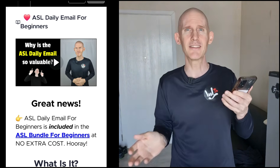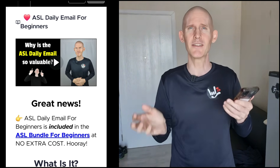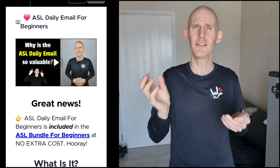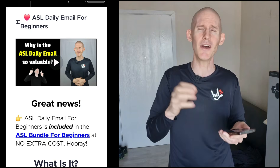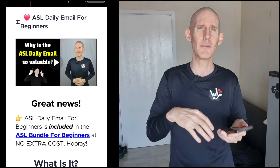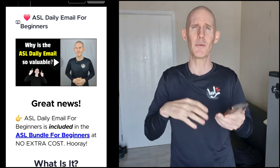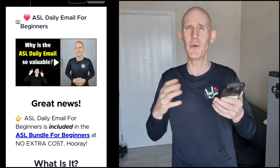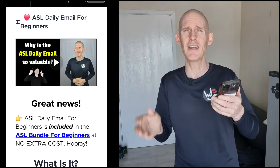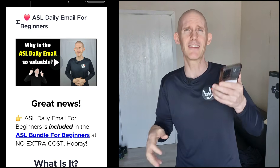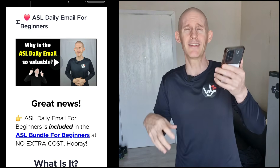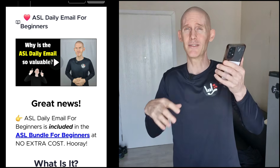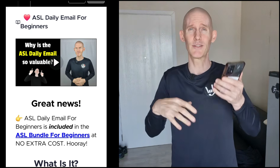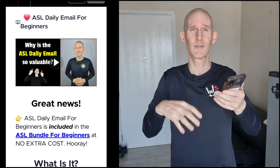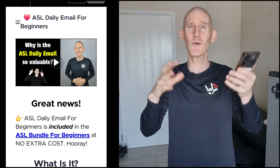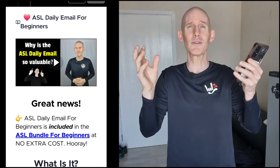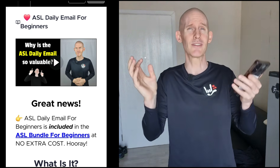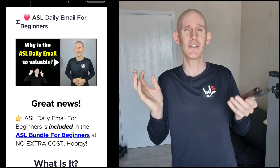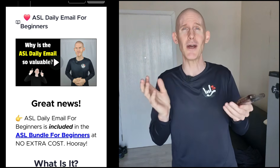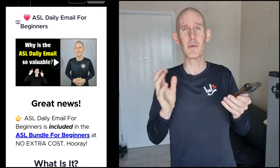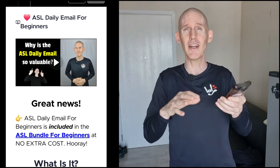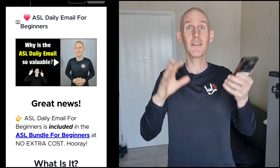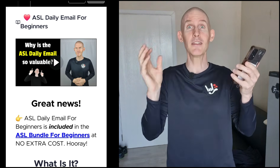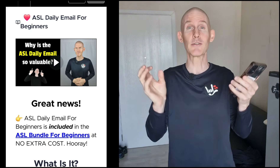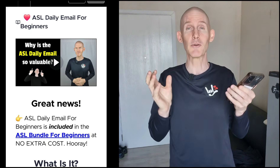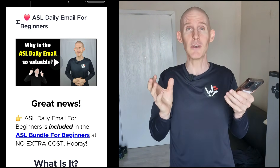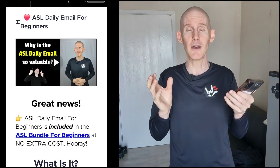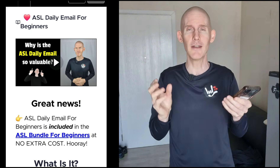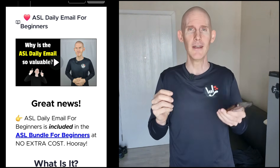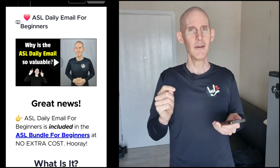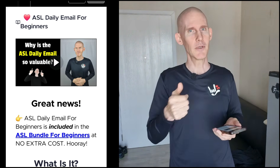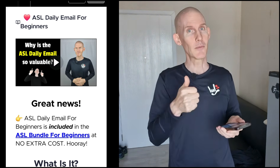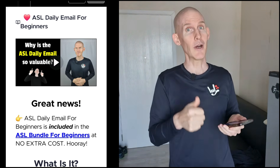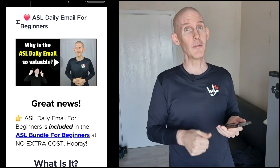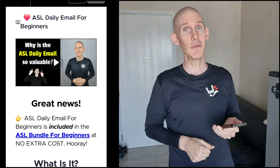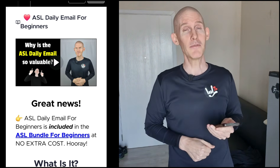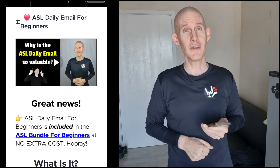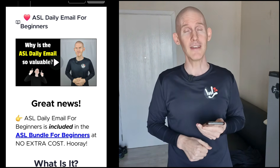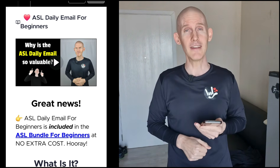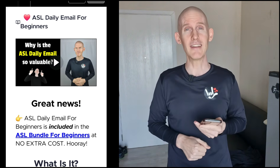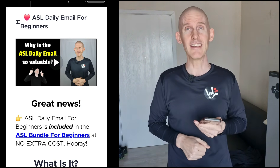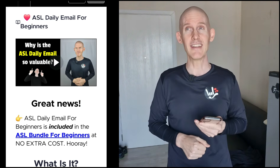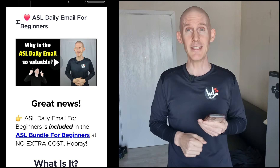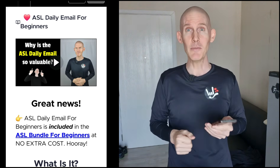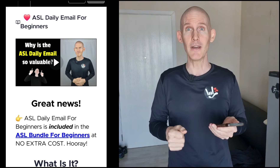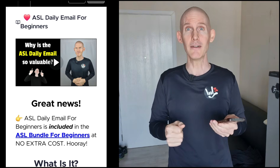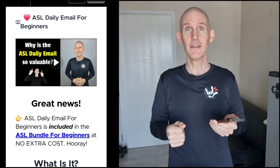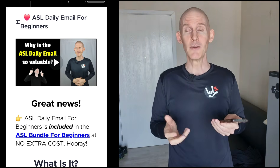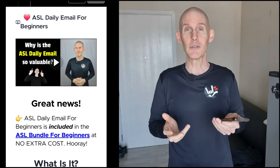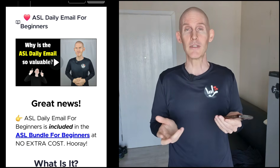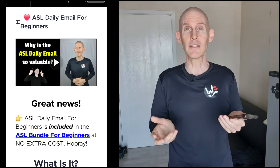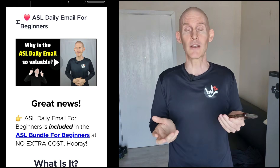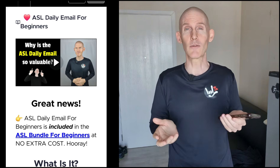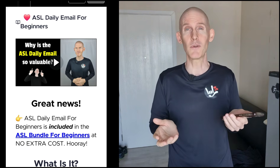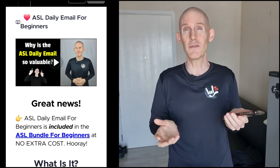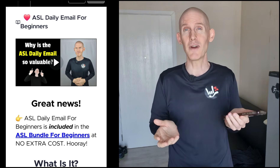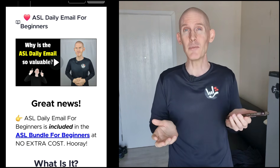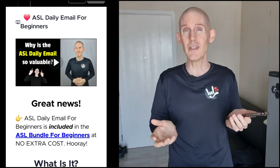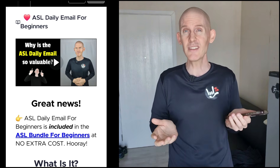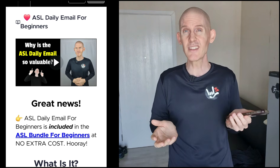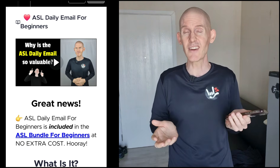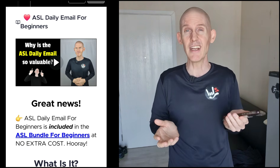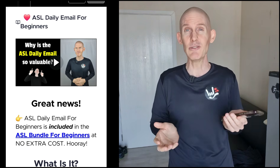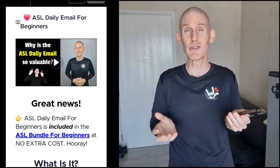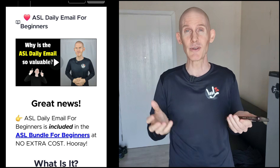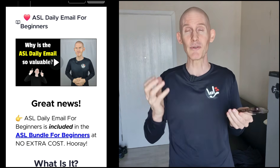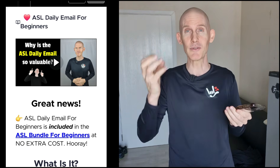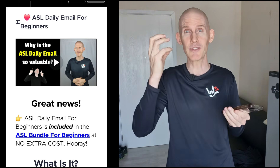the kids, the job, the pet, the stores, the shopping, everything that's going on. We can probably fit in an email, which takes like 3 to 5